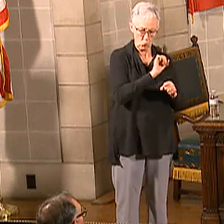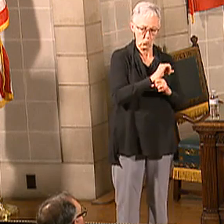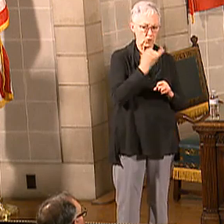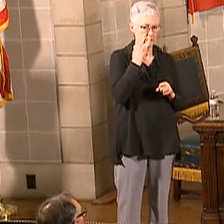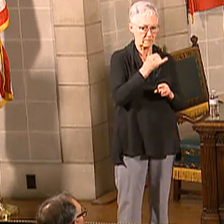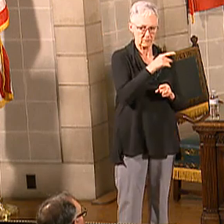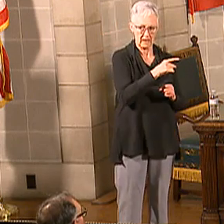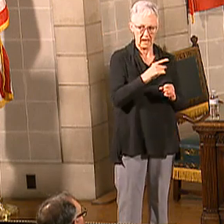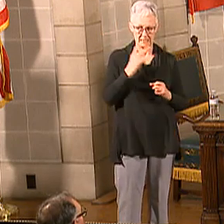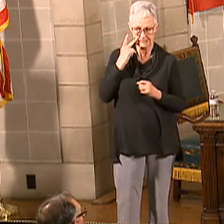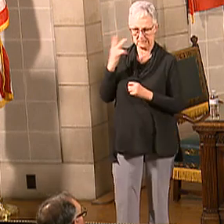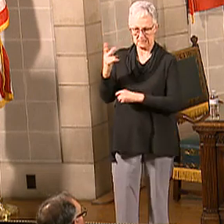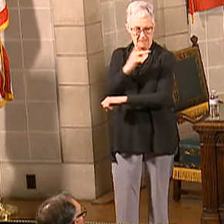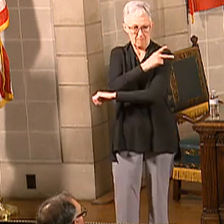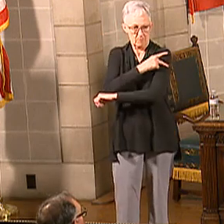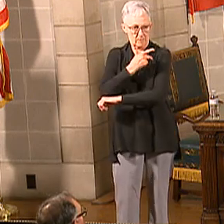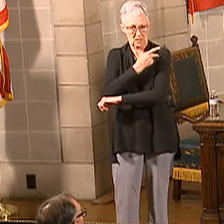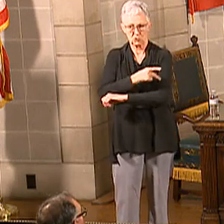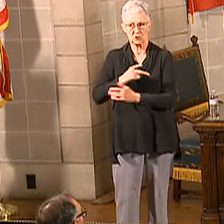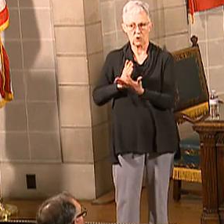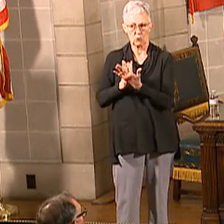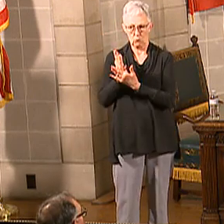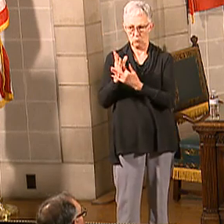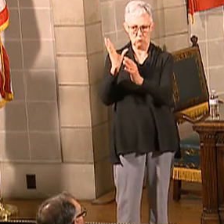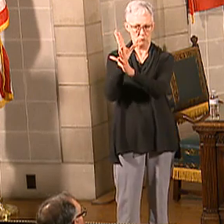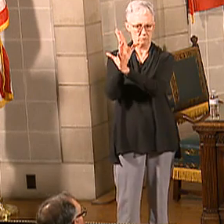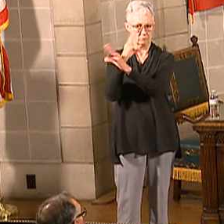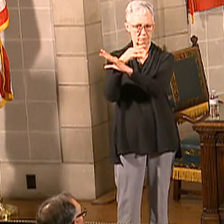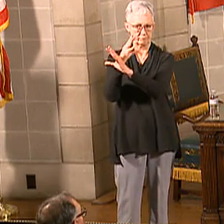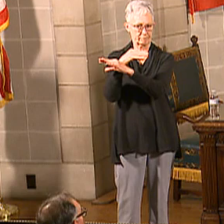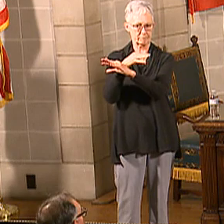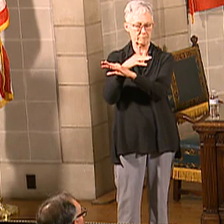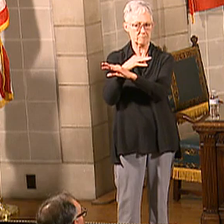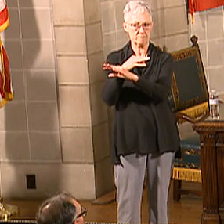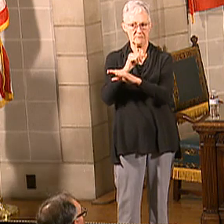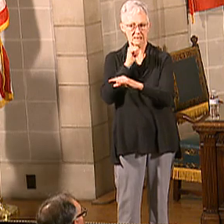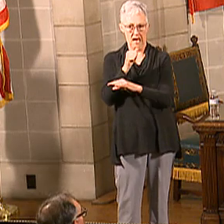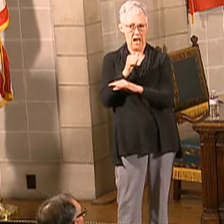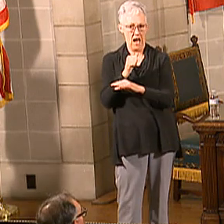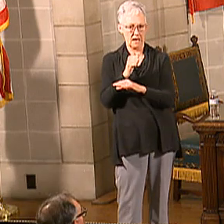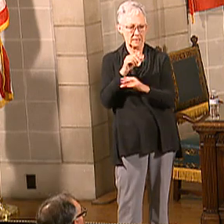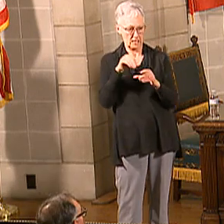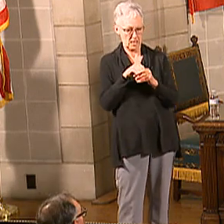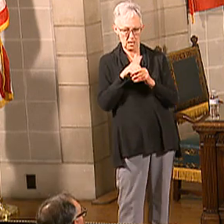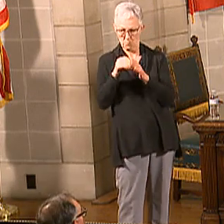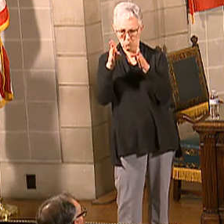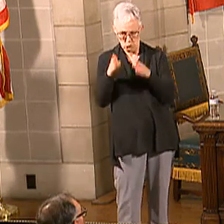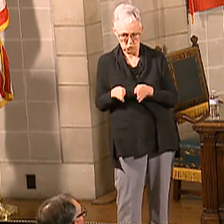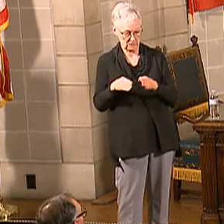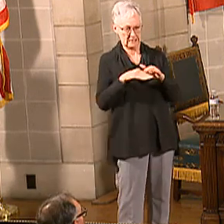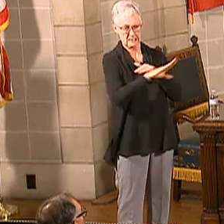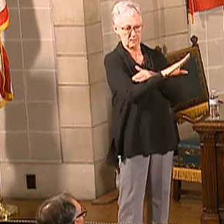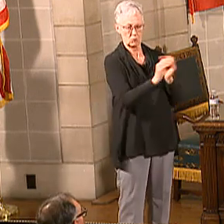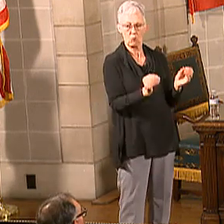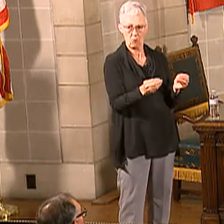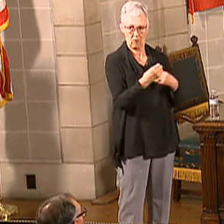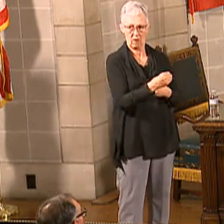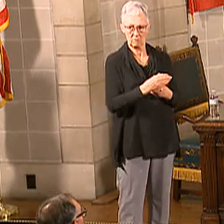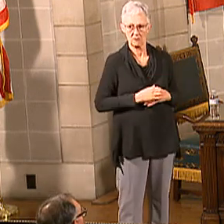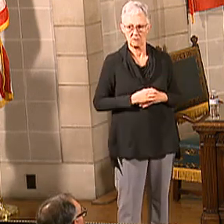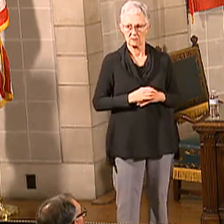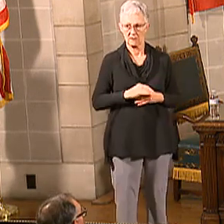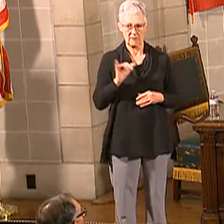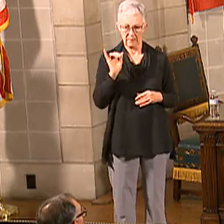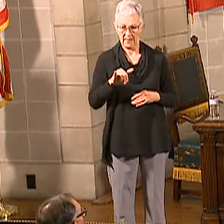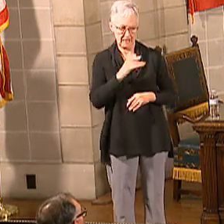reimburse providers in a way that's responsible and fair, that encourages telehealth. Certainly during the course of this emergency, that's what